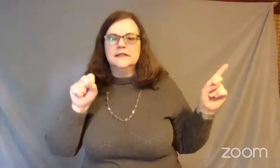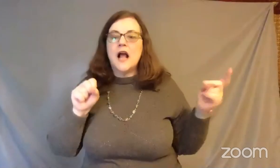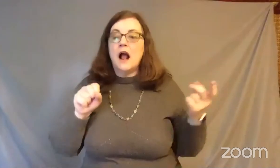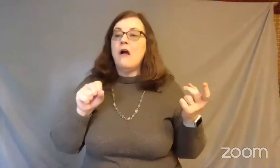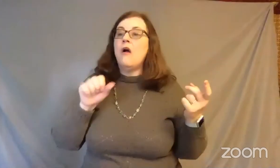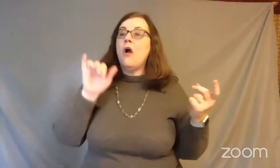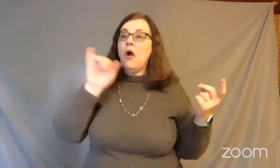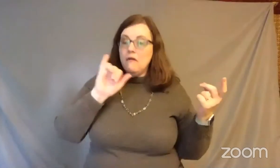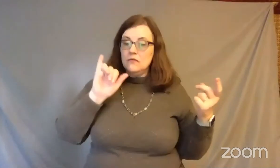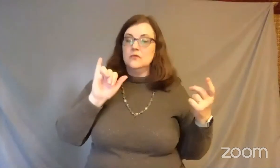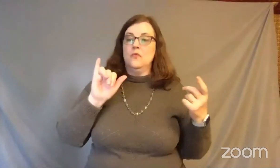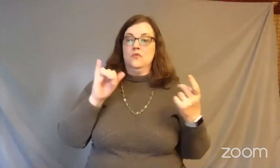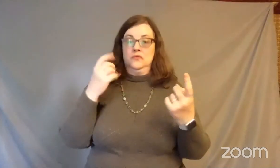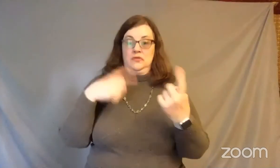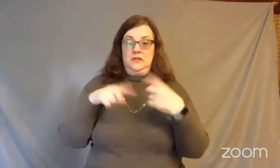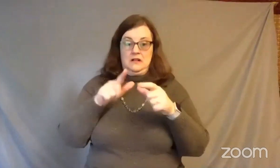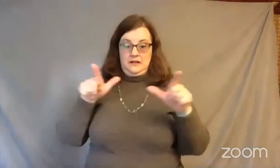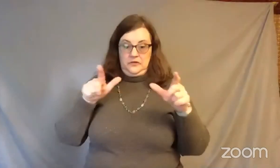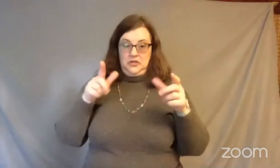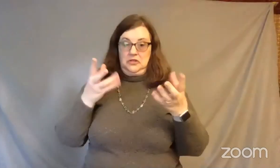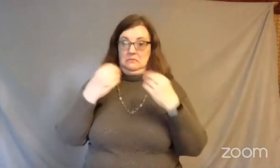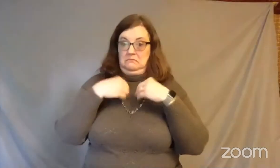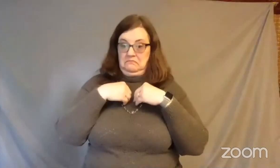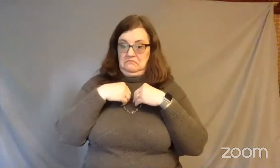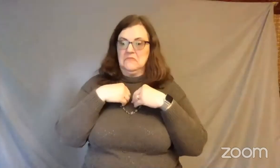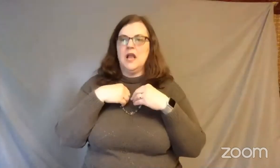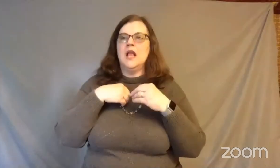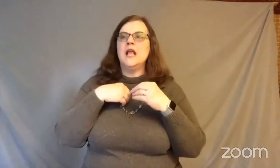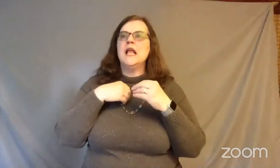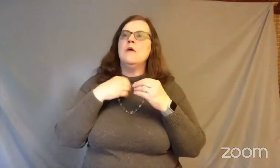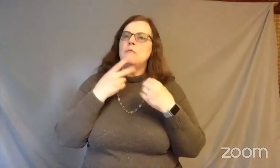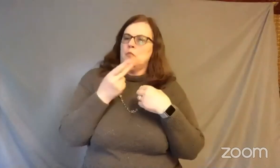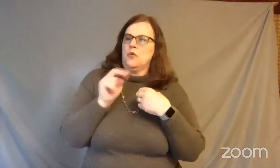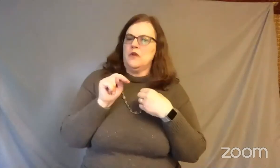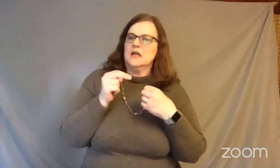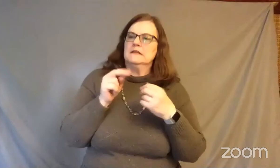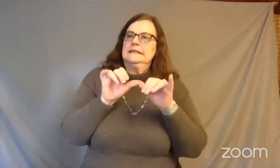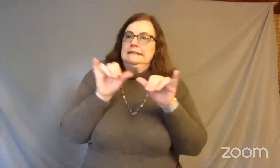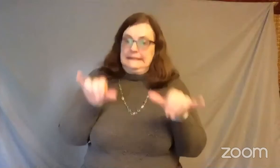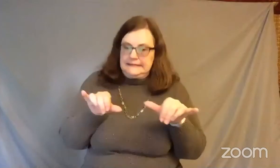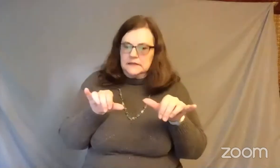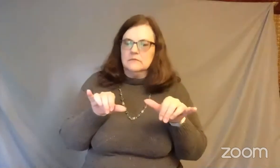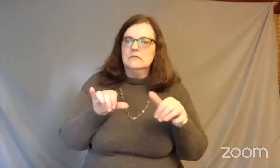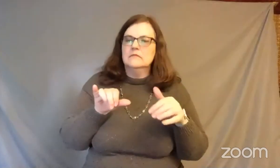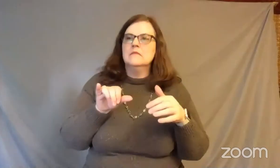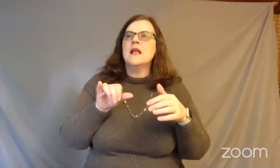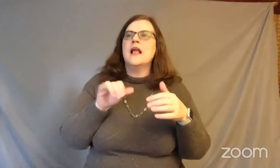difference between hearing children acquiring a spoken language and deaf children acquiring a sign language.